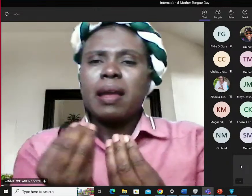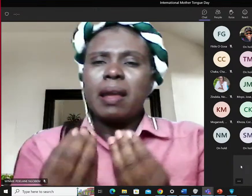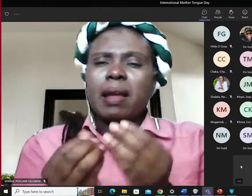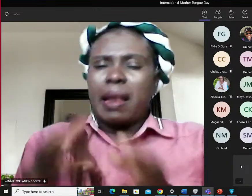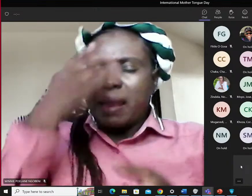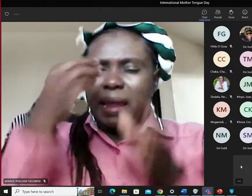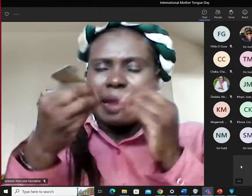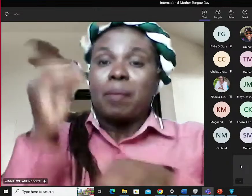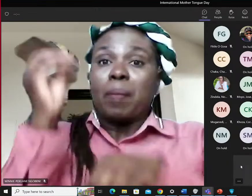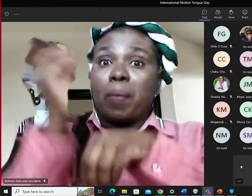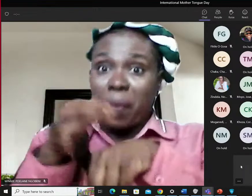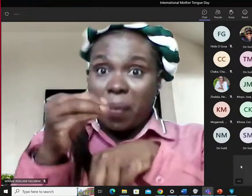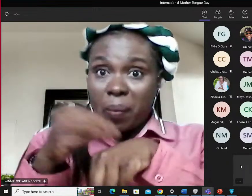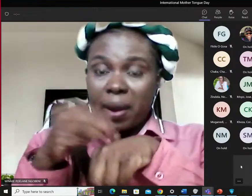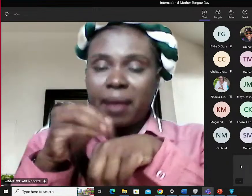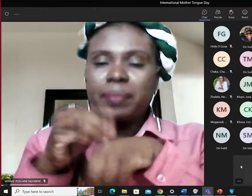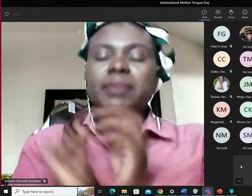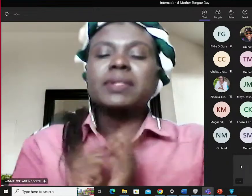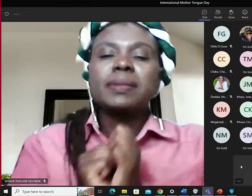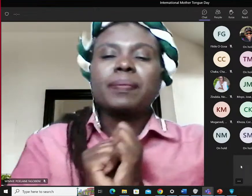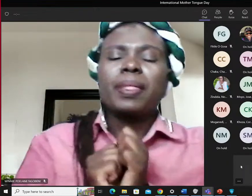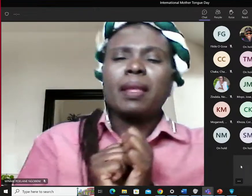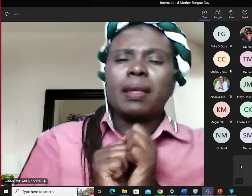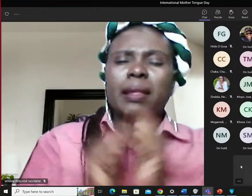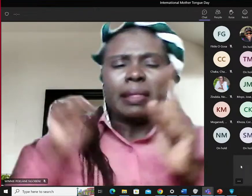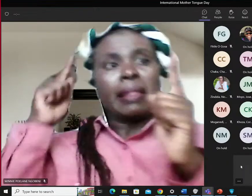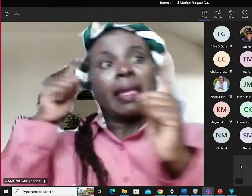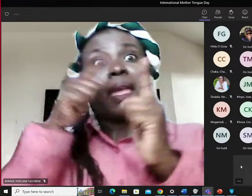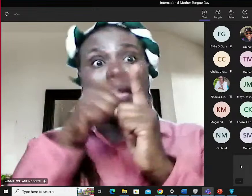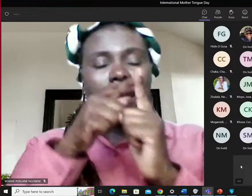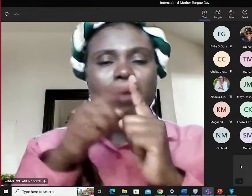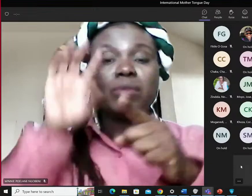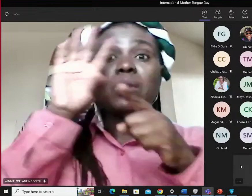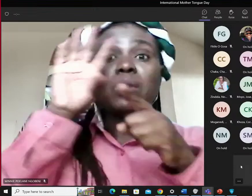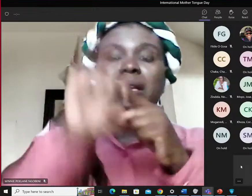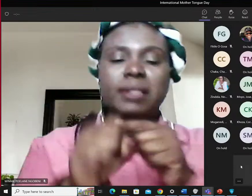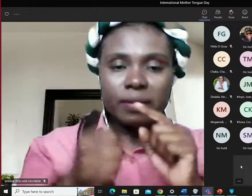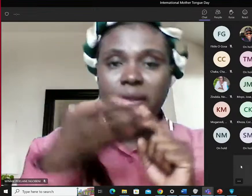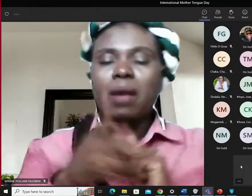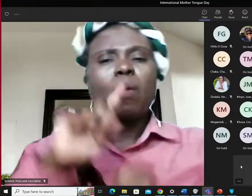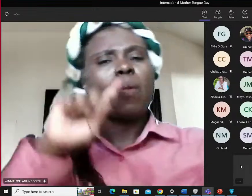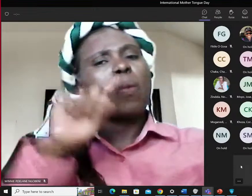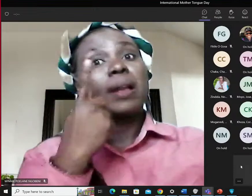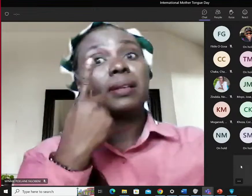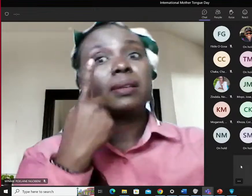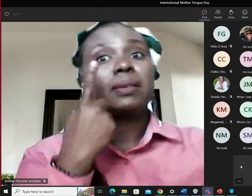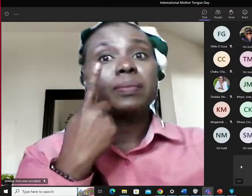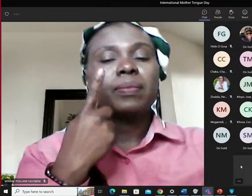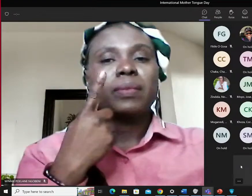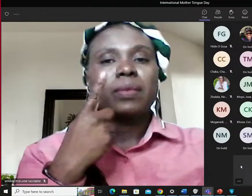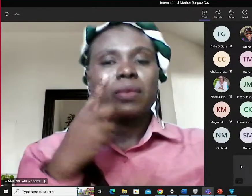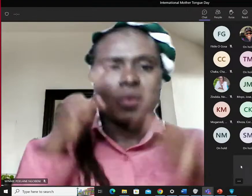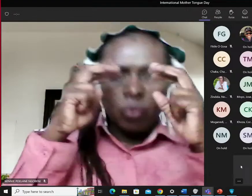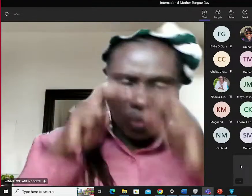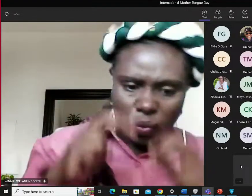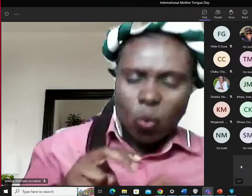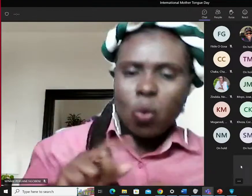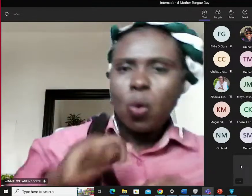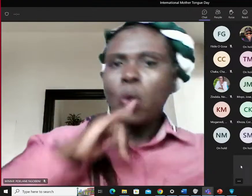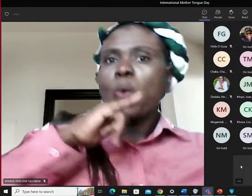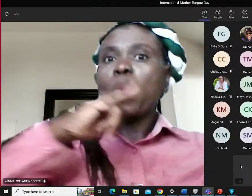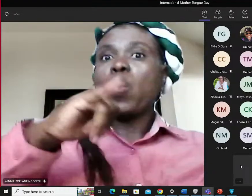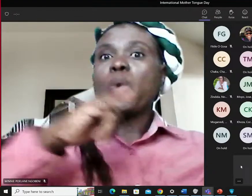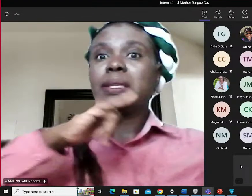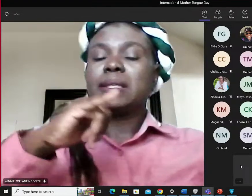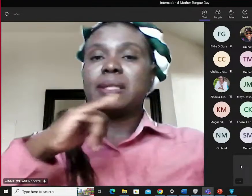the specific aims of the project were threefold. 1, to investigate which languages were preferred by UNISA